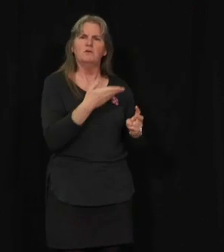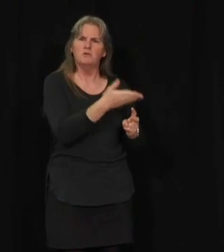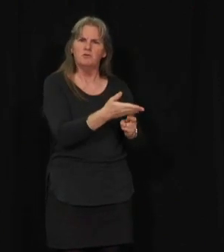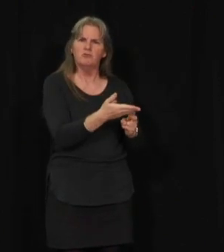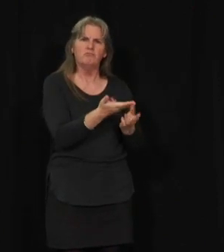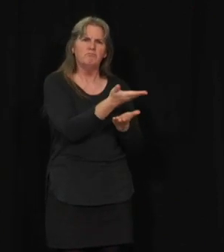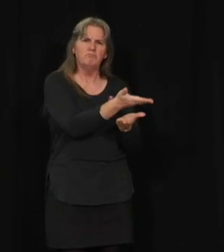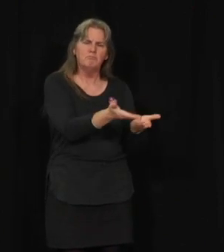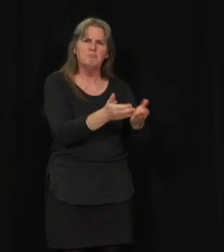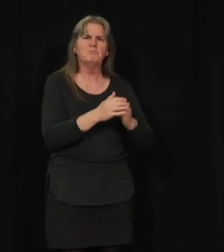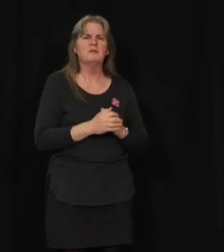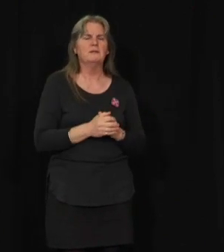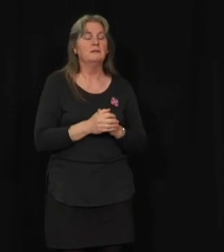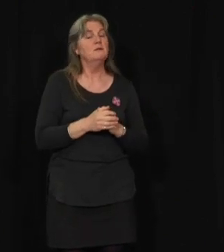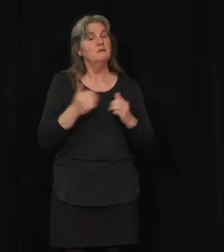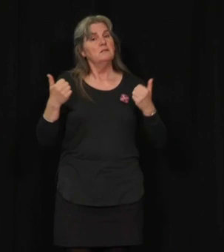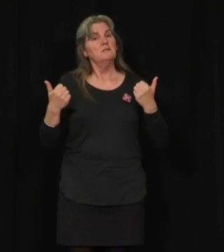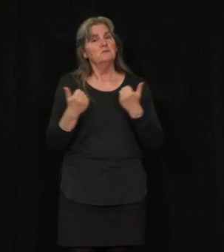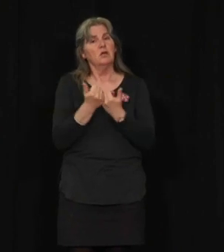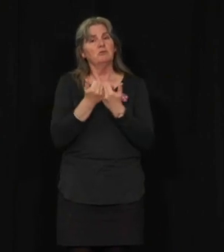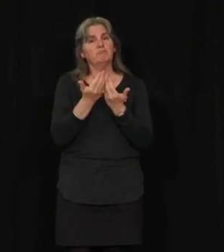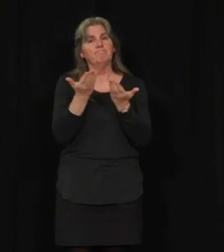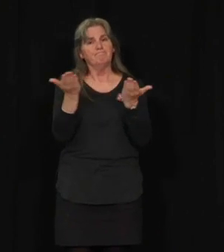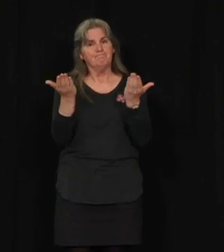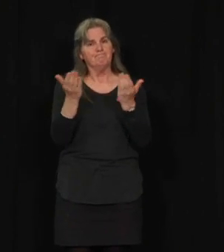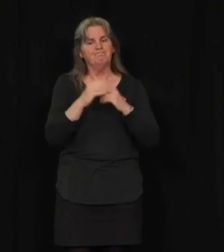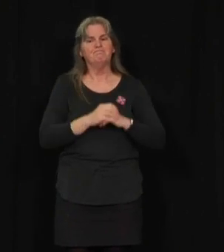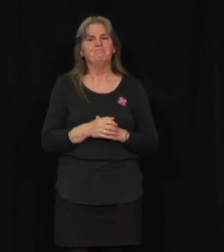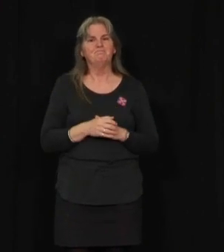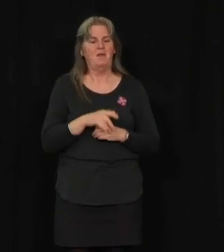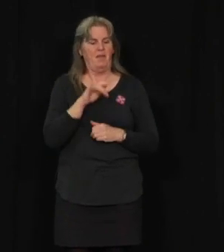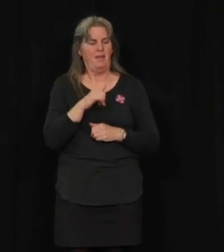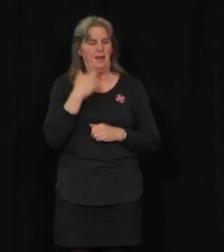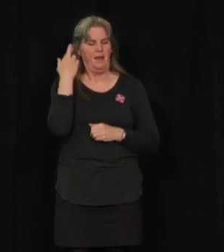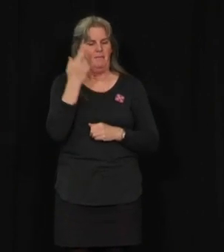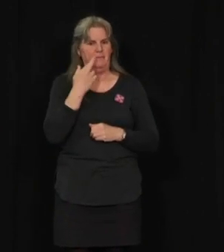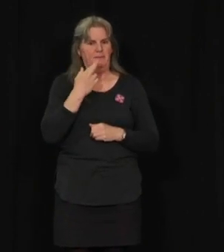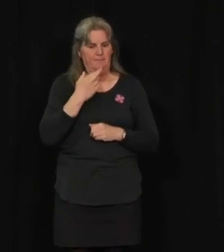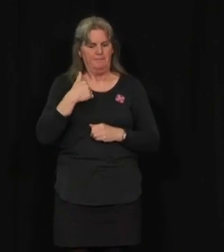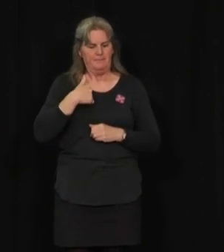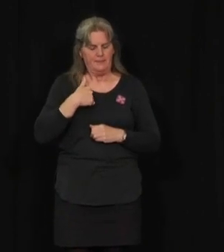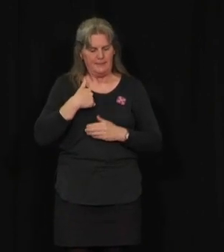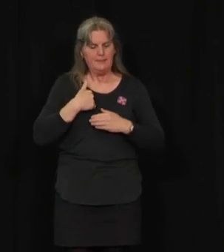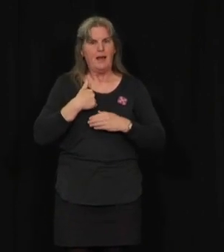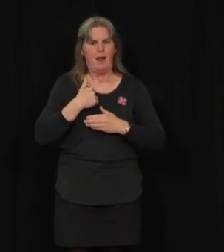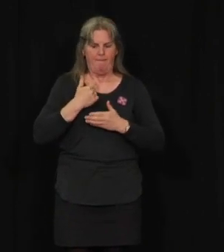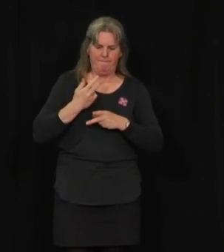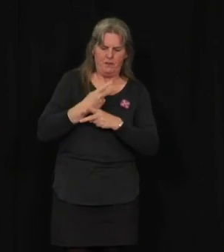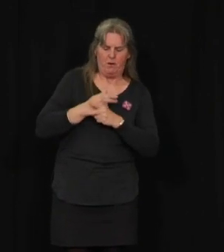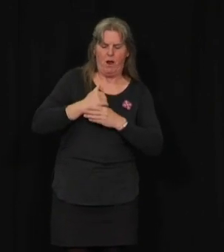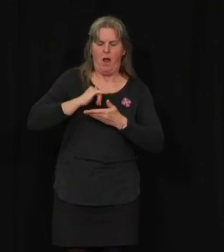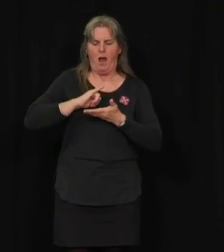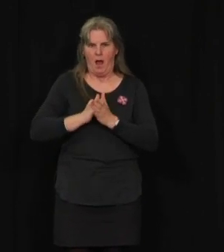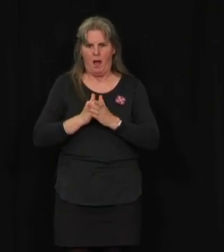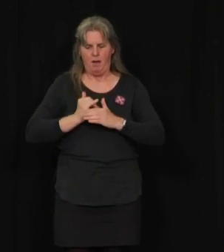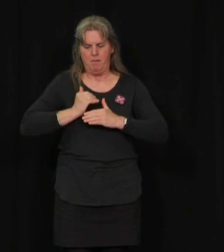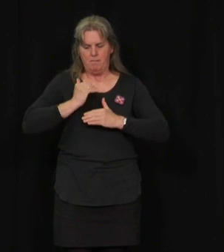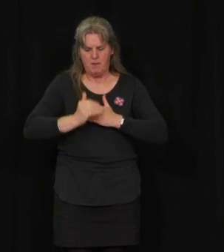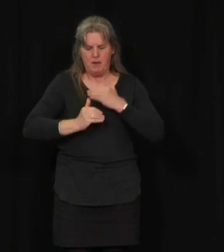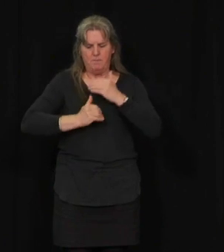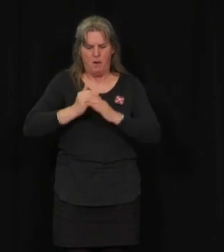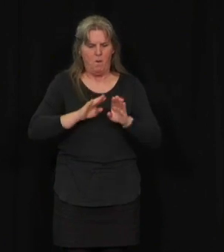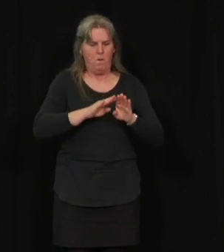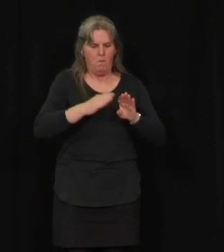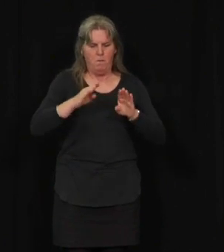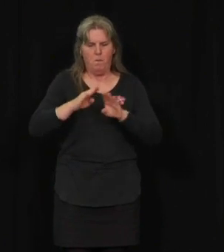well-being? That's the challenge for all of us, and that is the rationale for proceeding with reopening in a measured and methodical